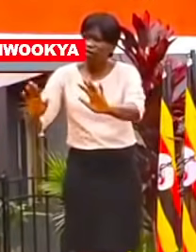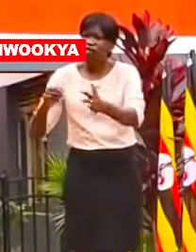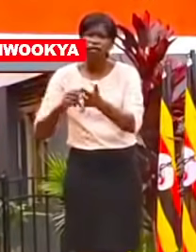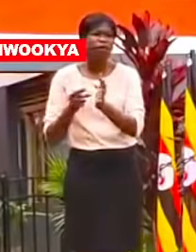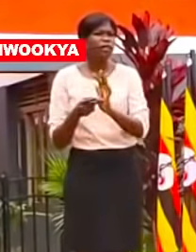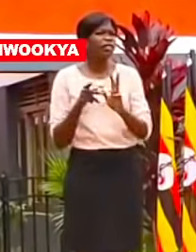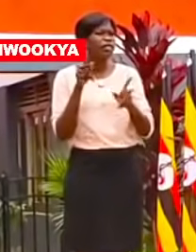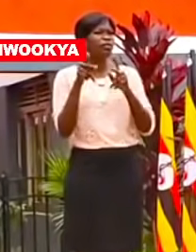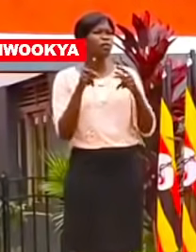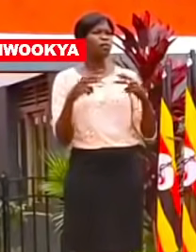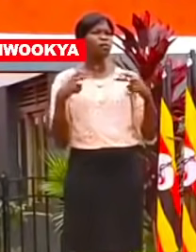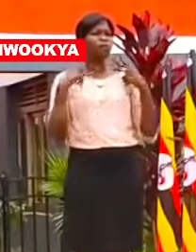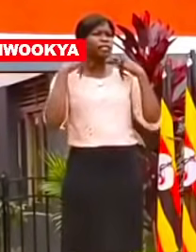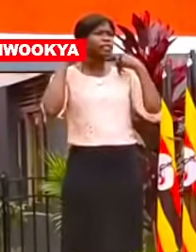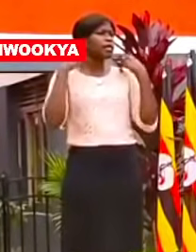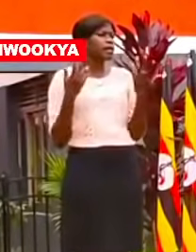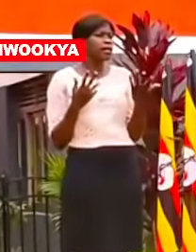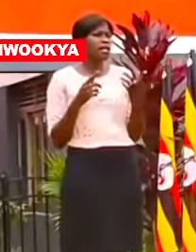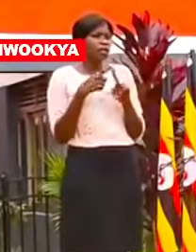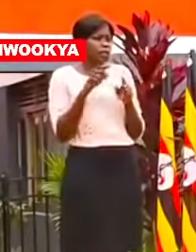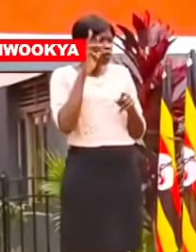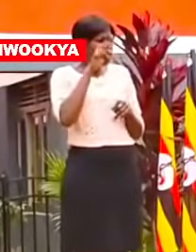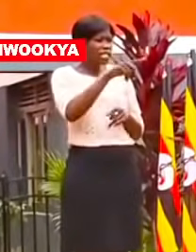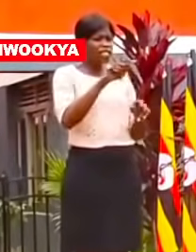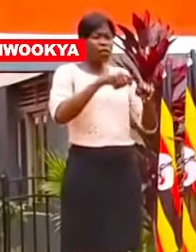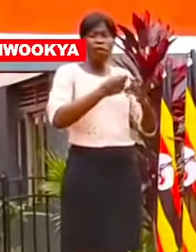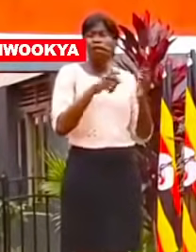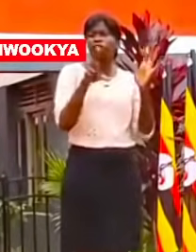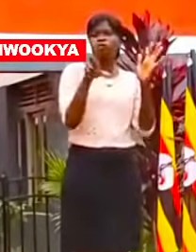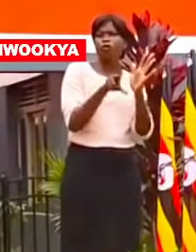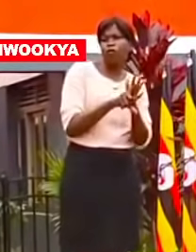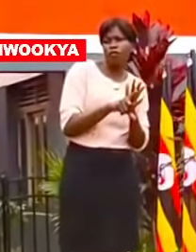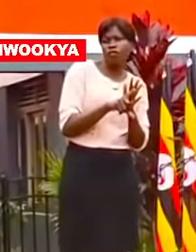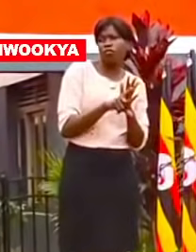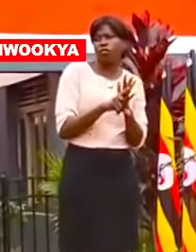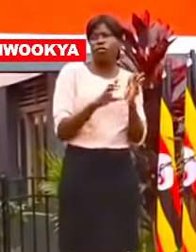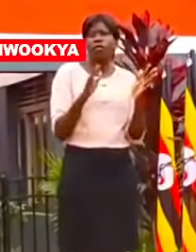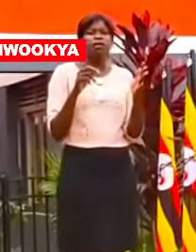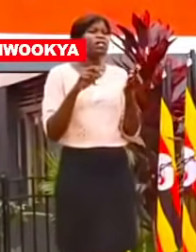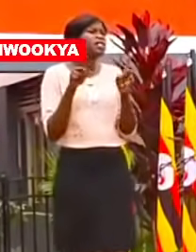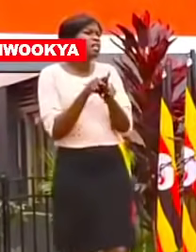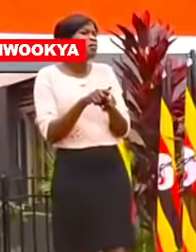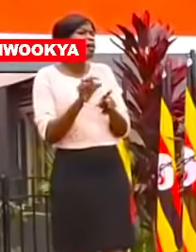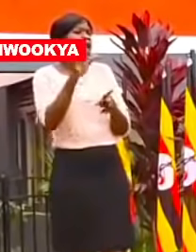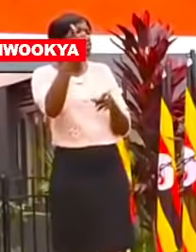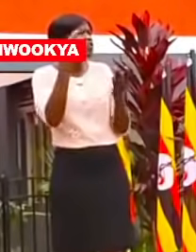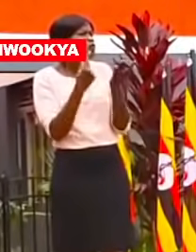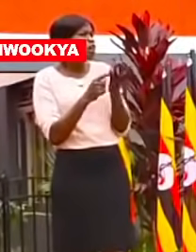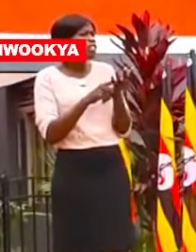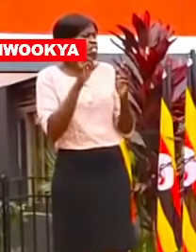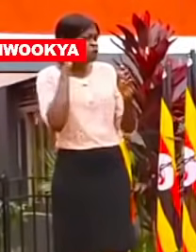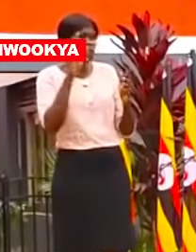vaccine, ate nga kikyamu. Wakati kitegeeza nti bannayuganda bonna abasinga tebajja kufuna buweereza.